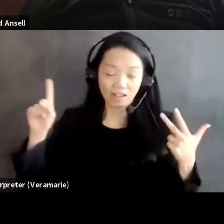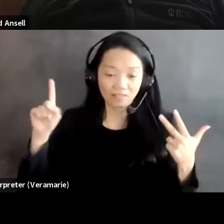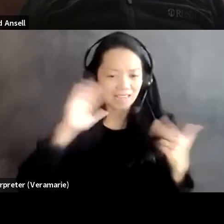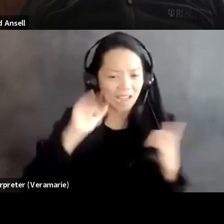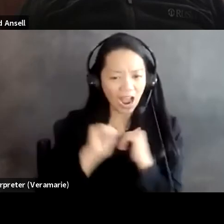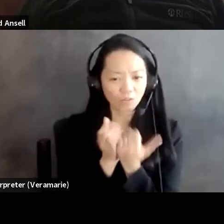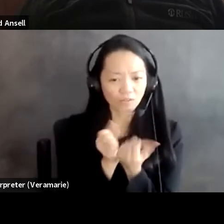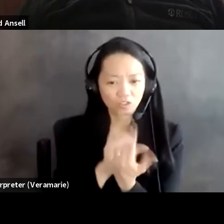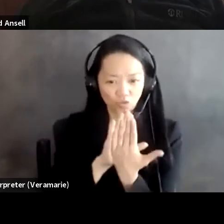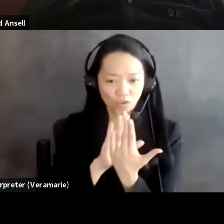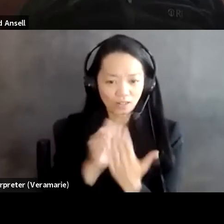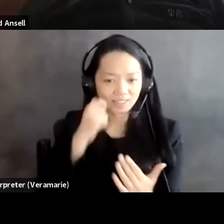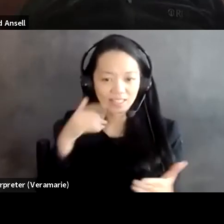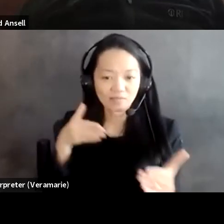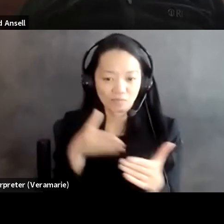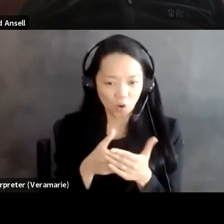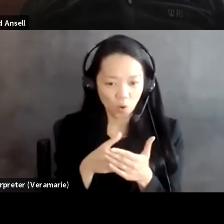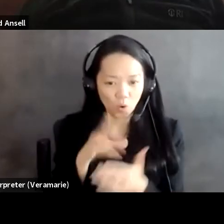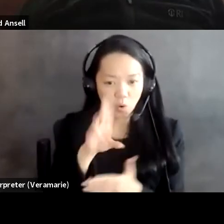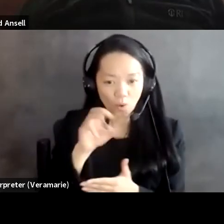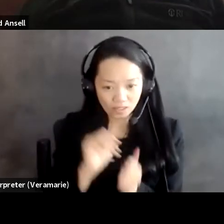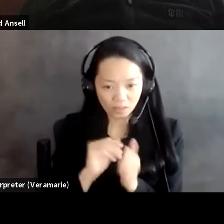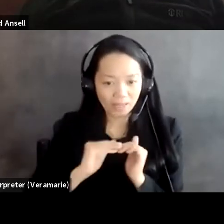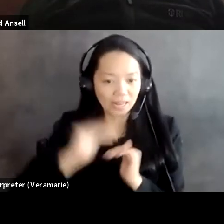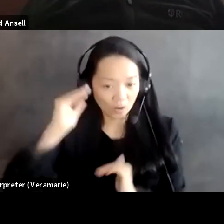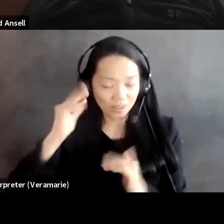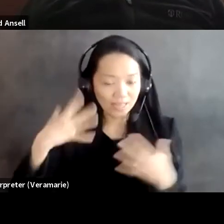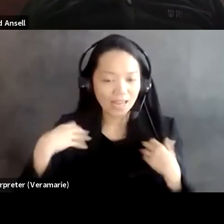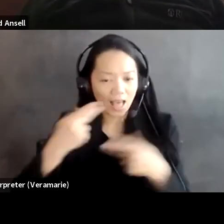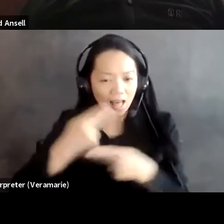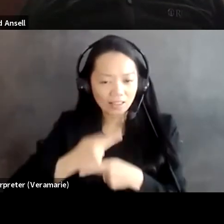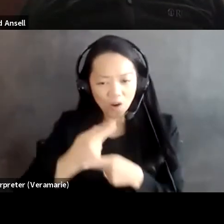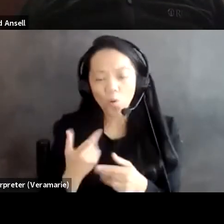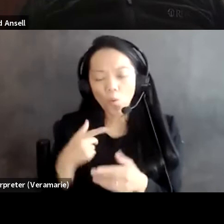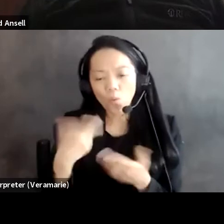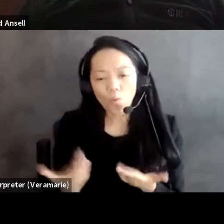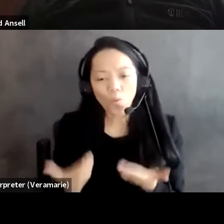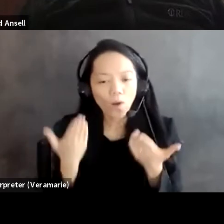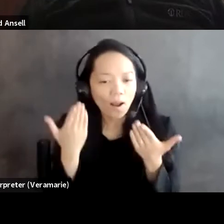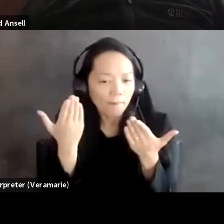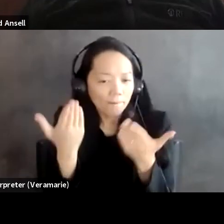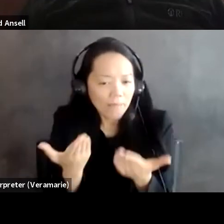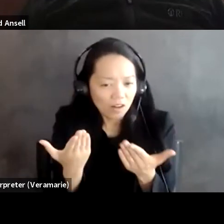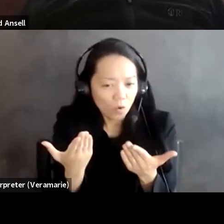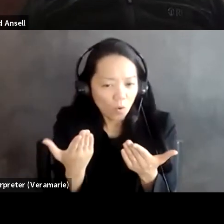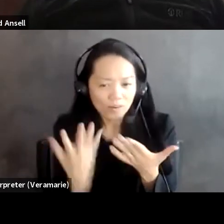address systemic racism and inequity in healthcare and beyond, what would you recommend as those three